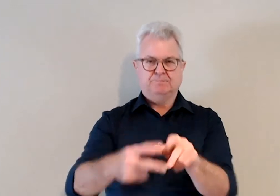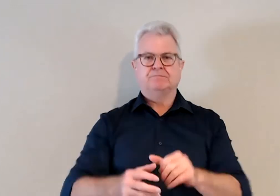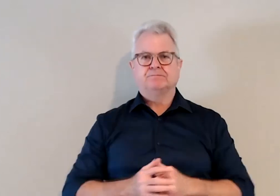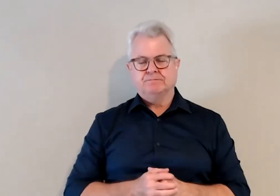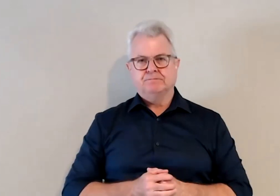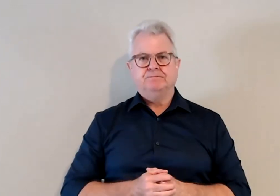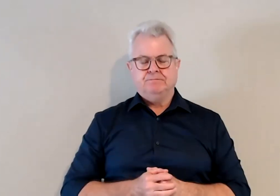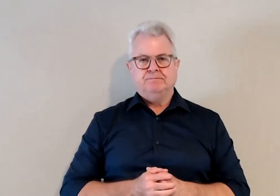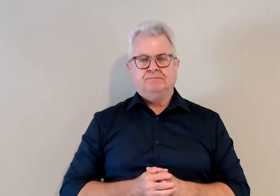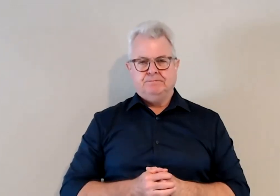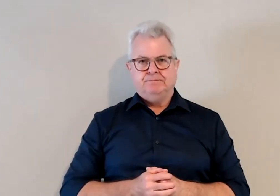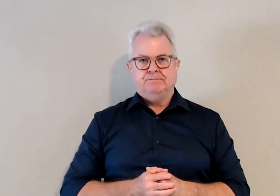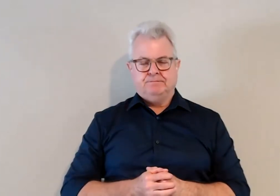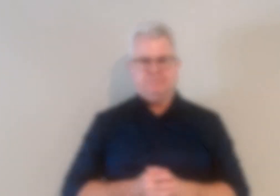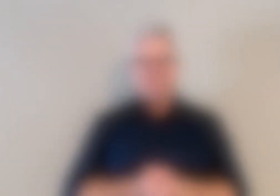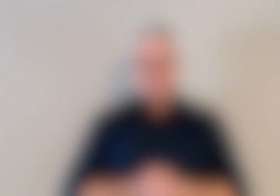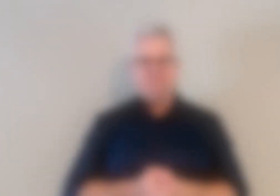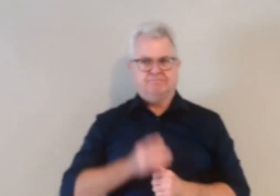Those are the two topics we will be discussing.